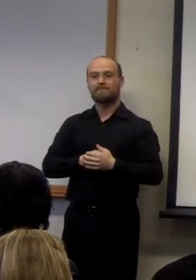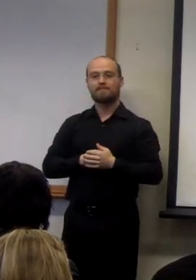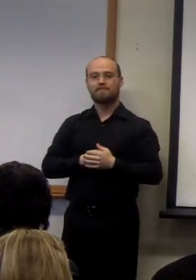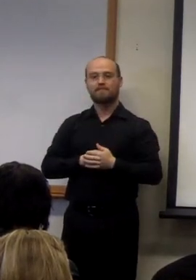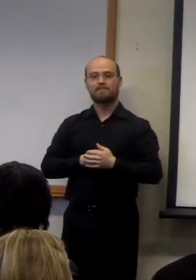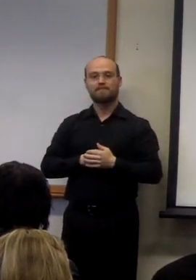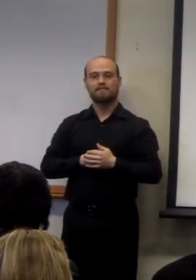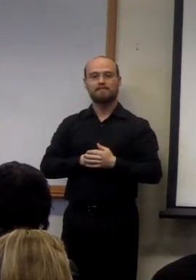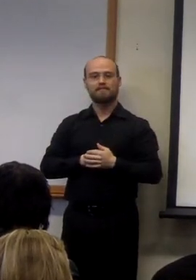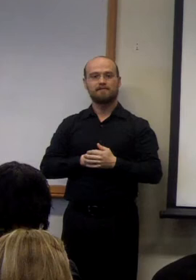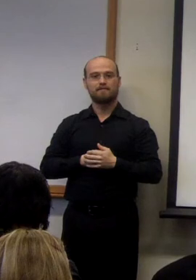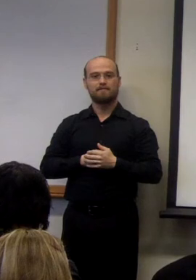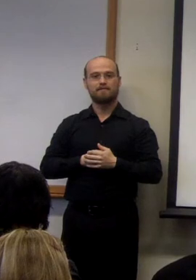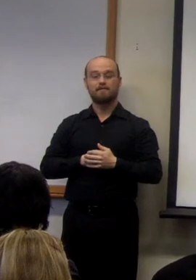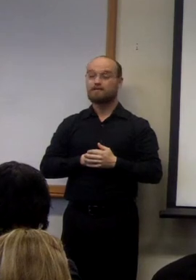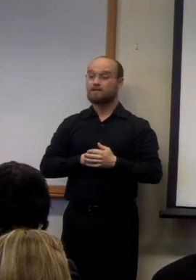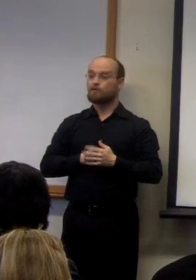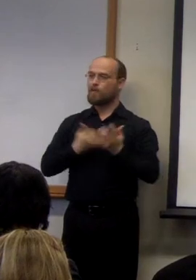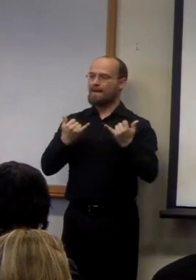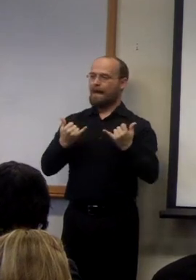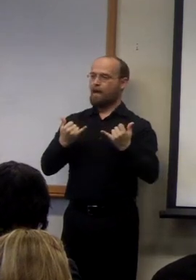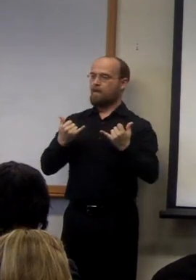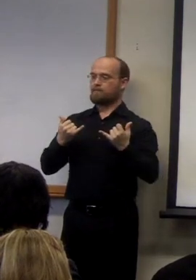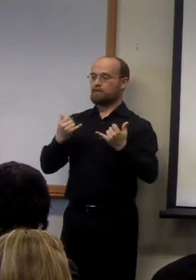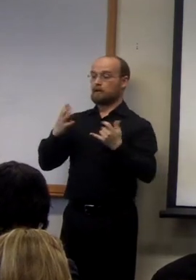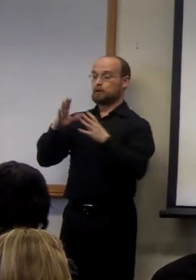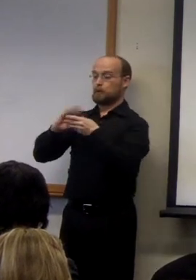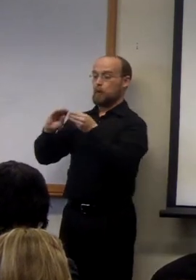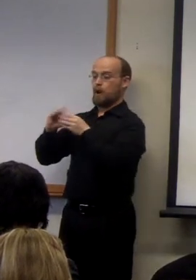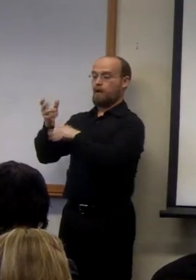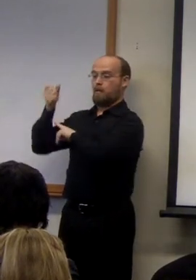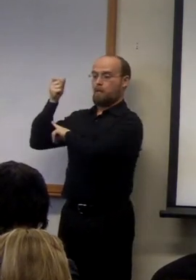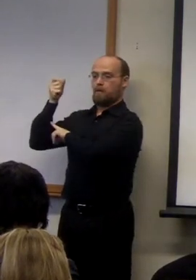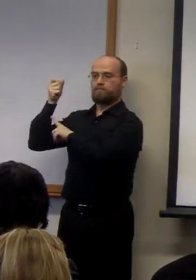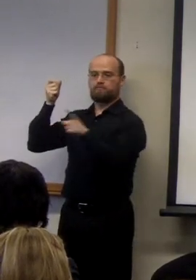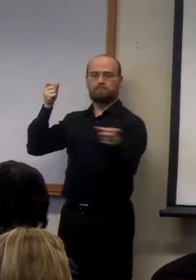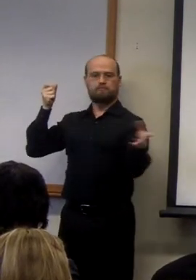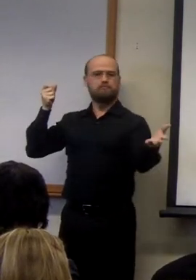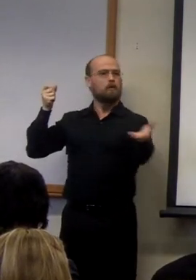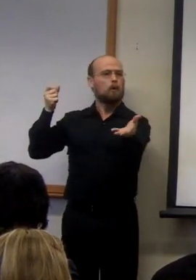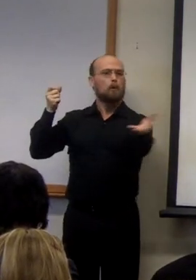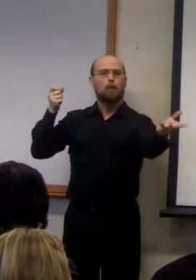before I launch into the story, I want to ask you all, what makes me black?